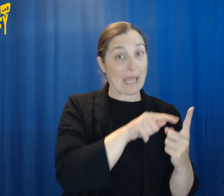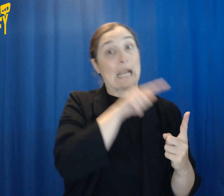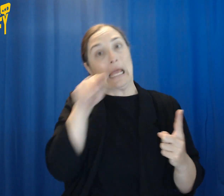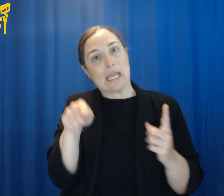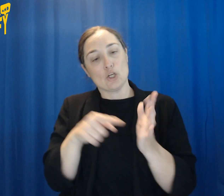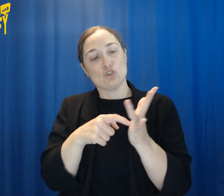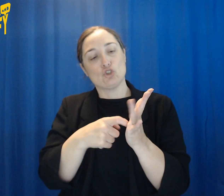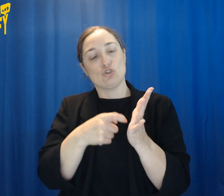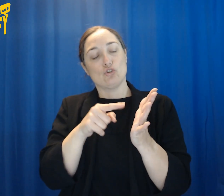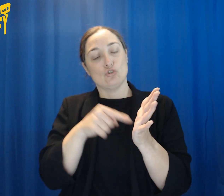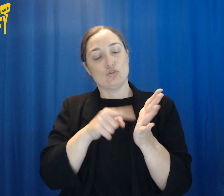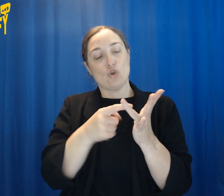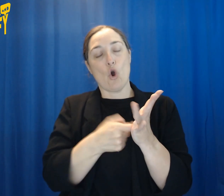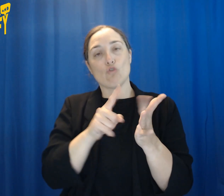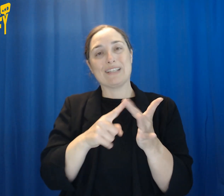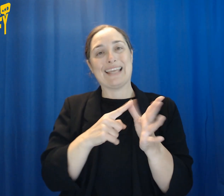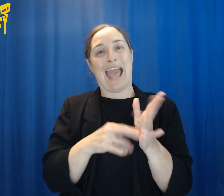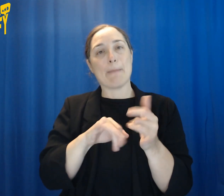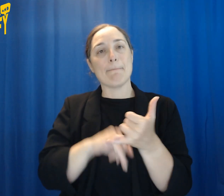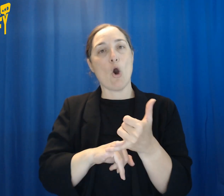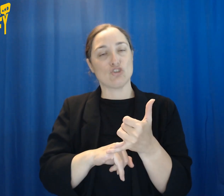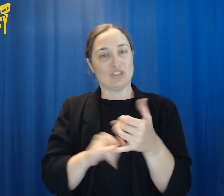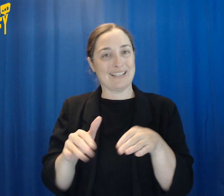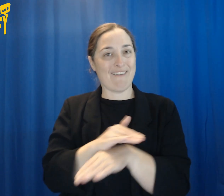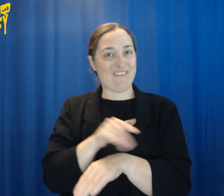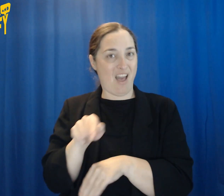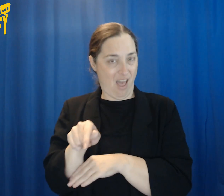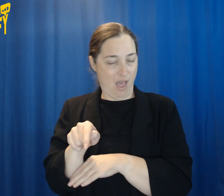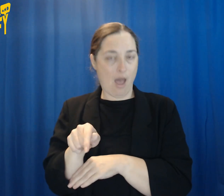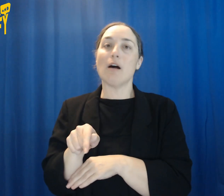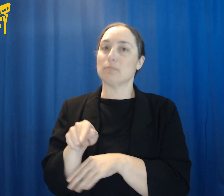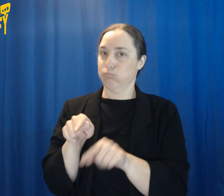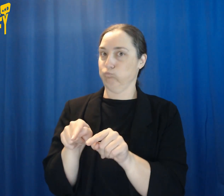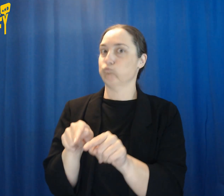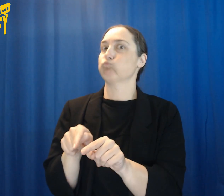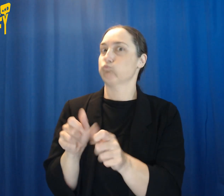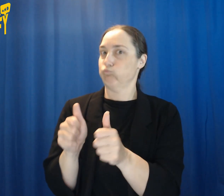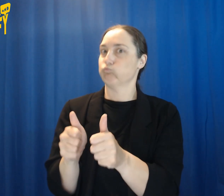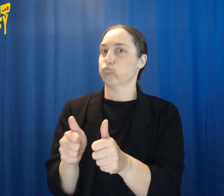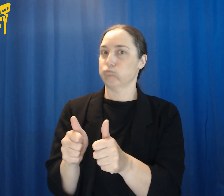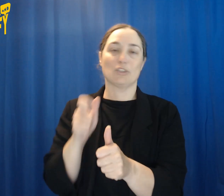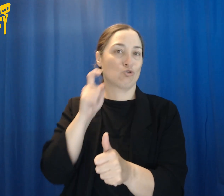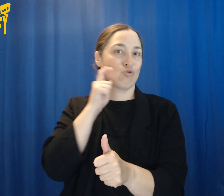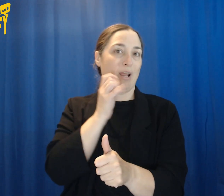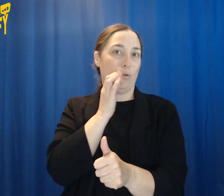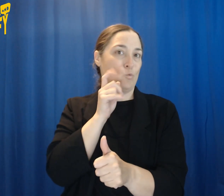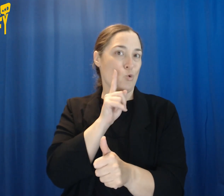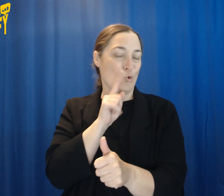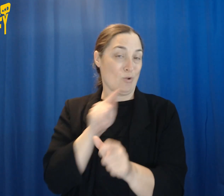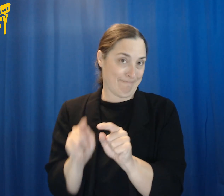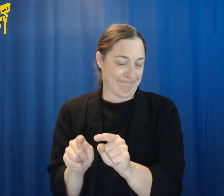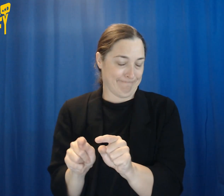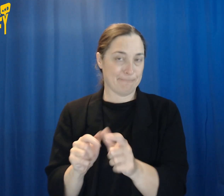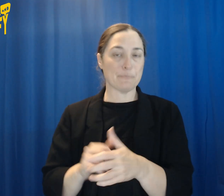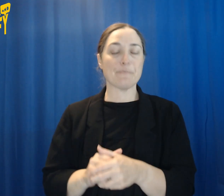Amos cover, Strange Little Girl, that is the one I would point you towards. And she did a